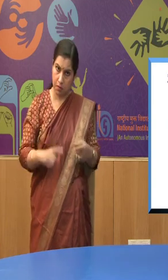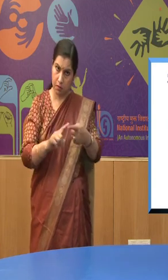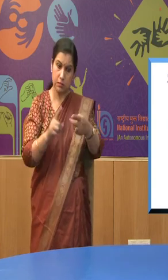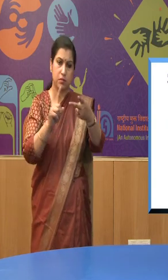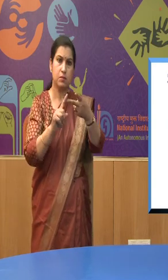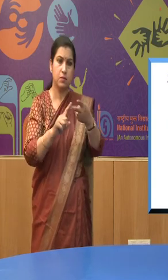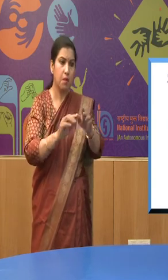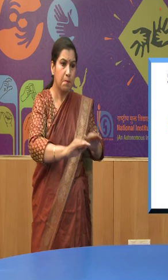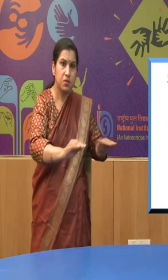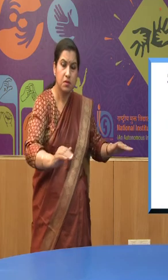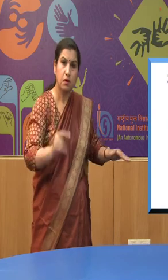child marriage,